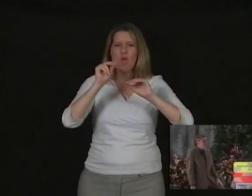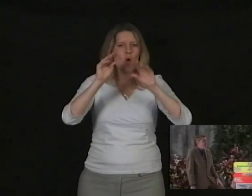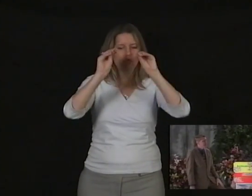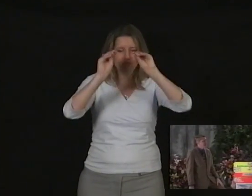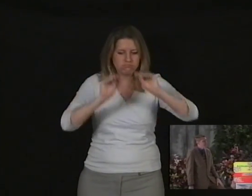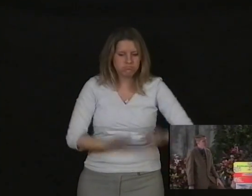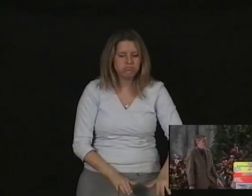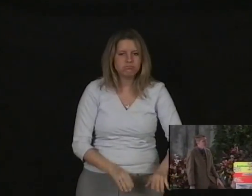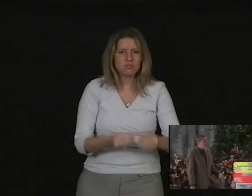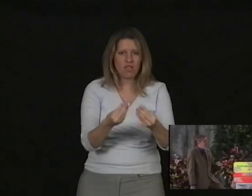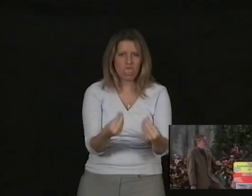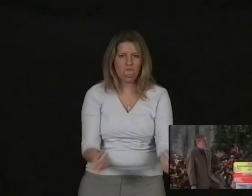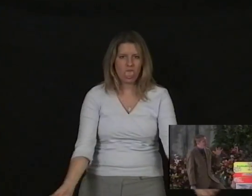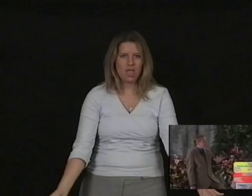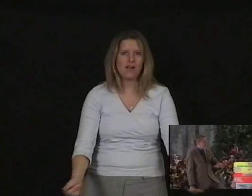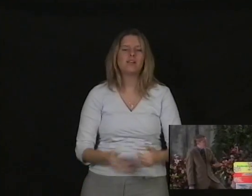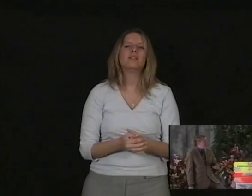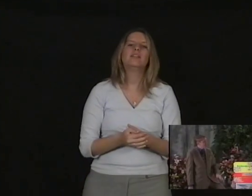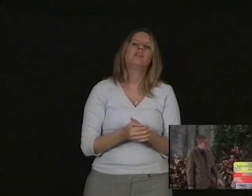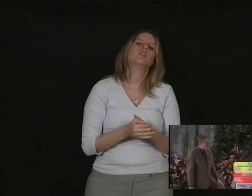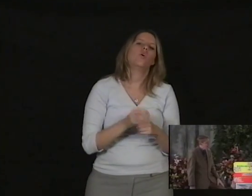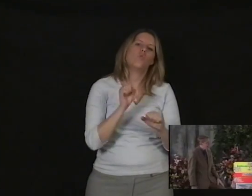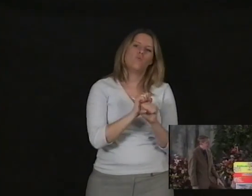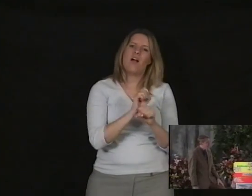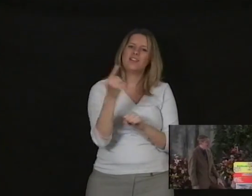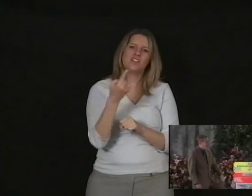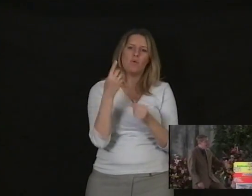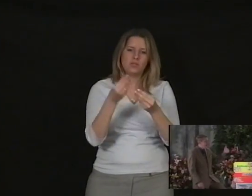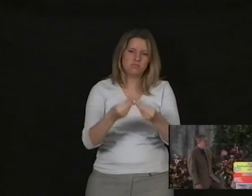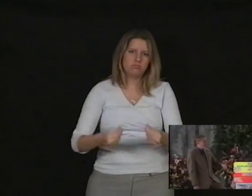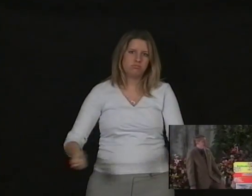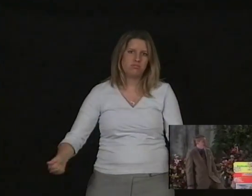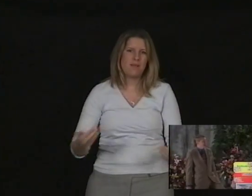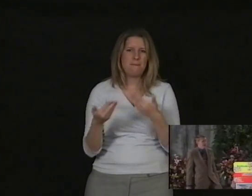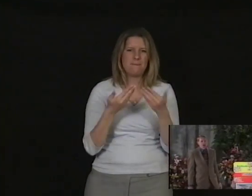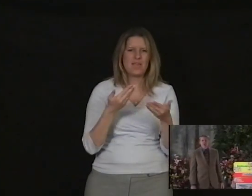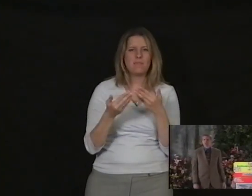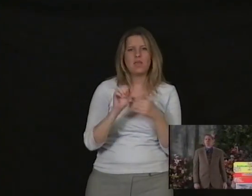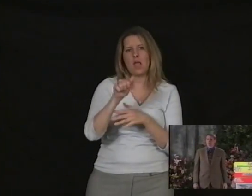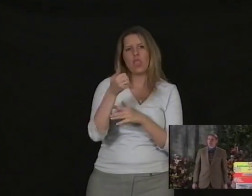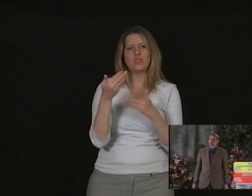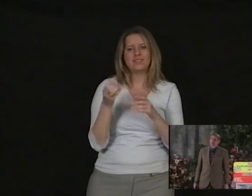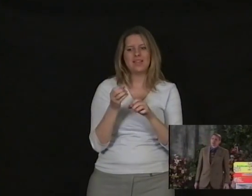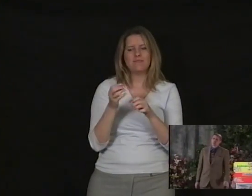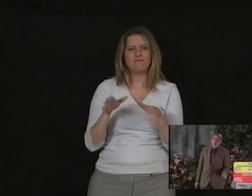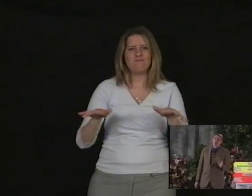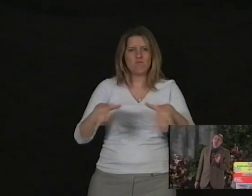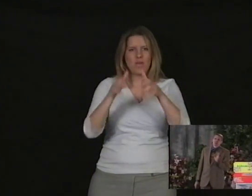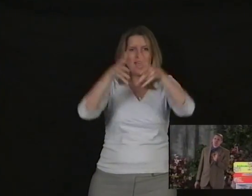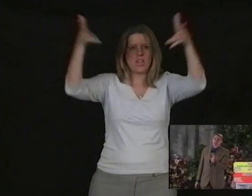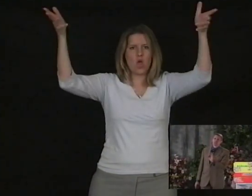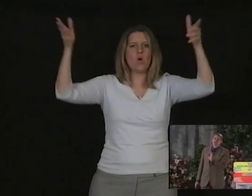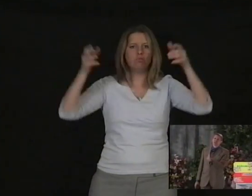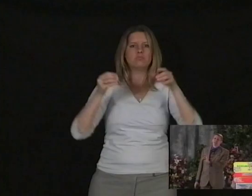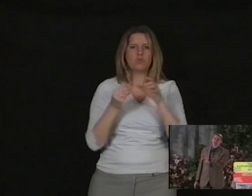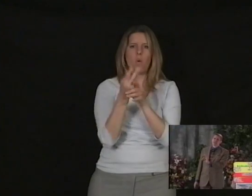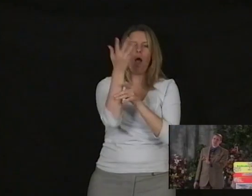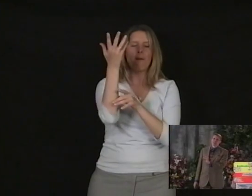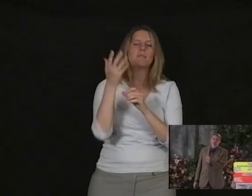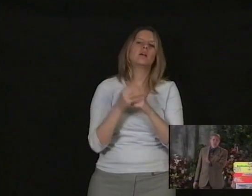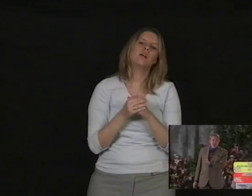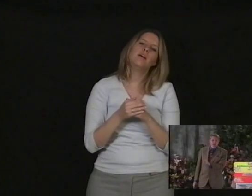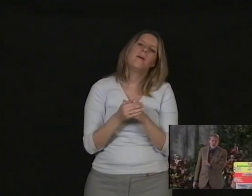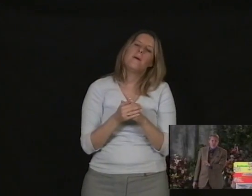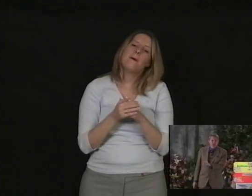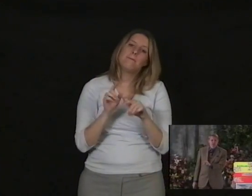it? Sedimentary rocks always on its way down anyway. You might get igneous rock coming up, volcanoes. But you know, they're telling us we got